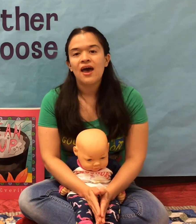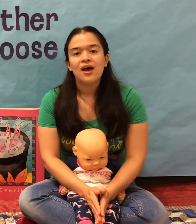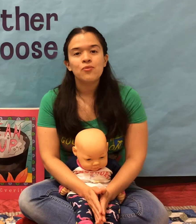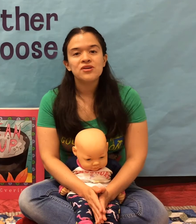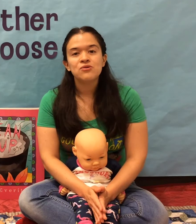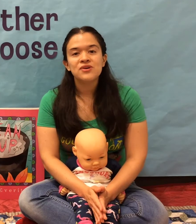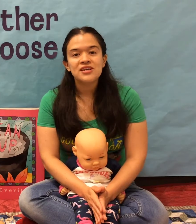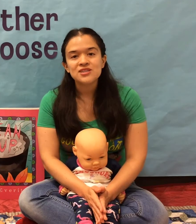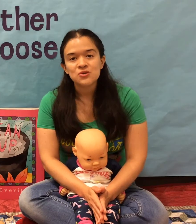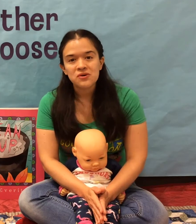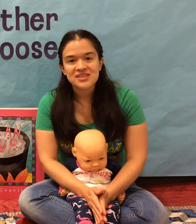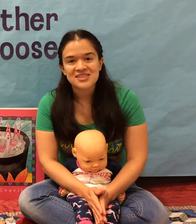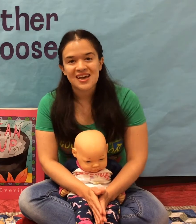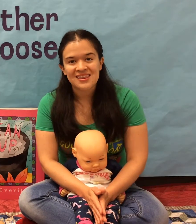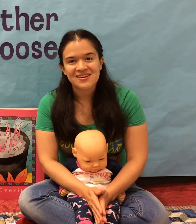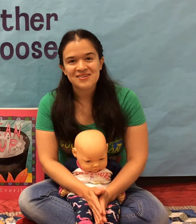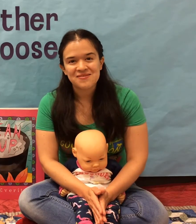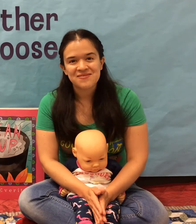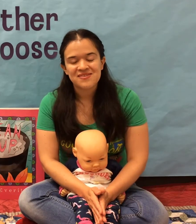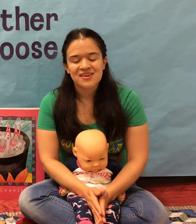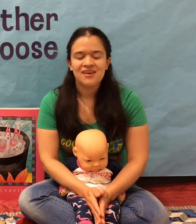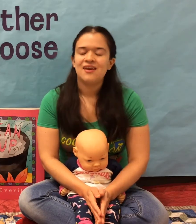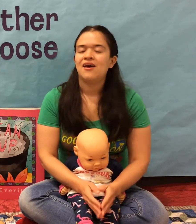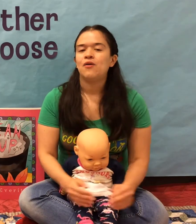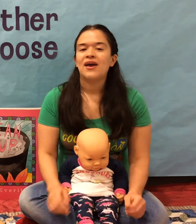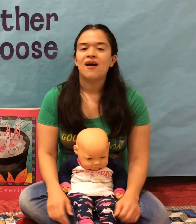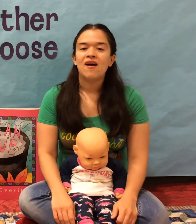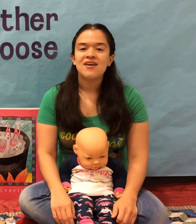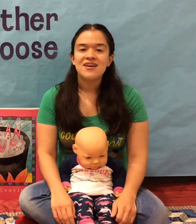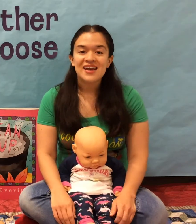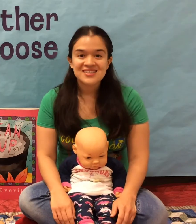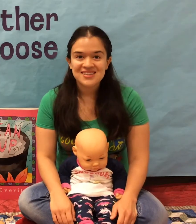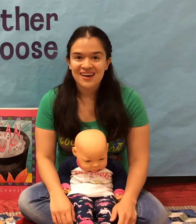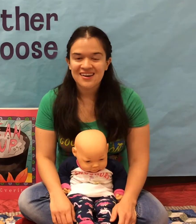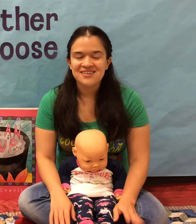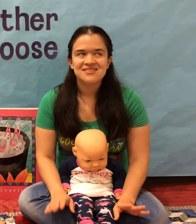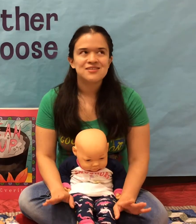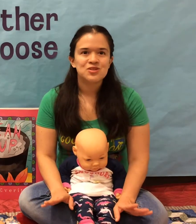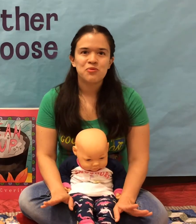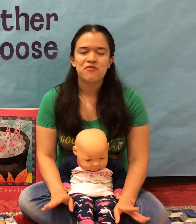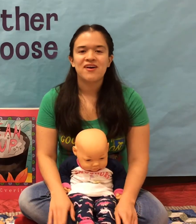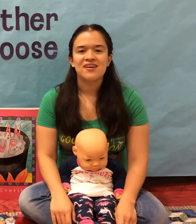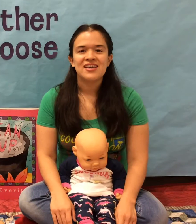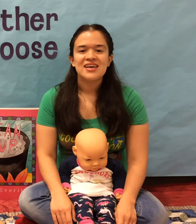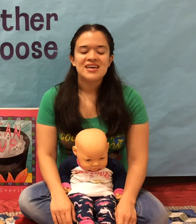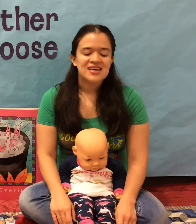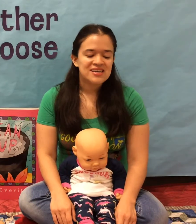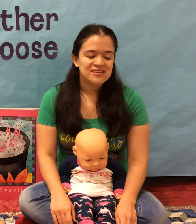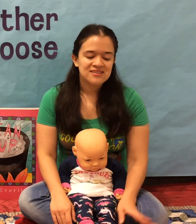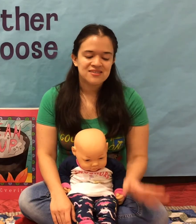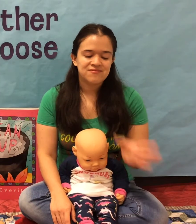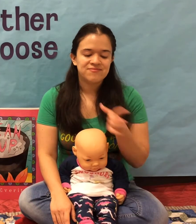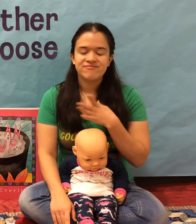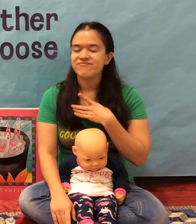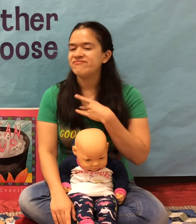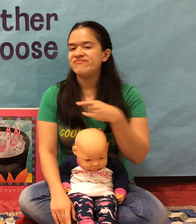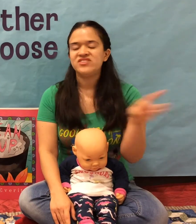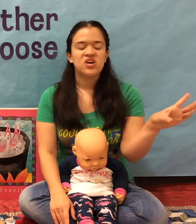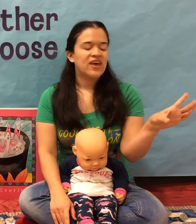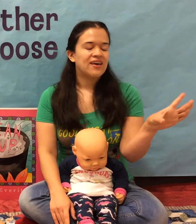and when you're reading stories together. Okay, our next sign, super fun, is don't like.